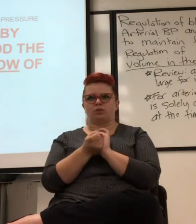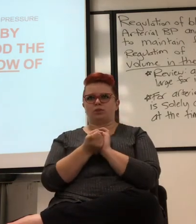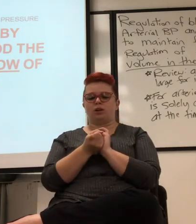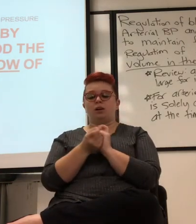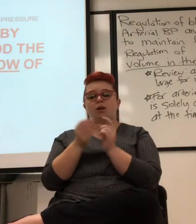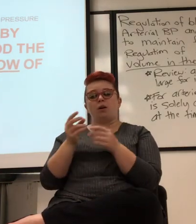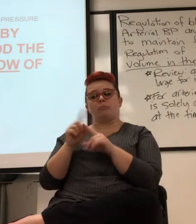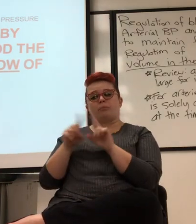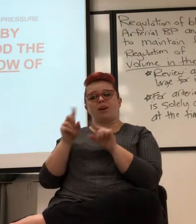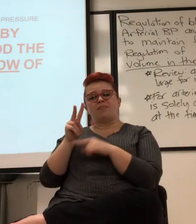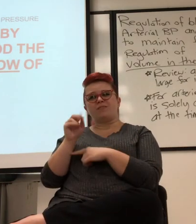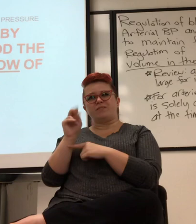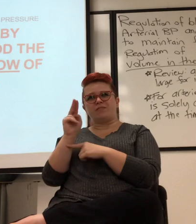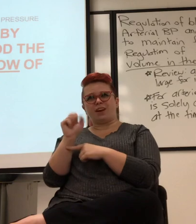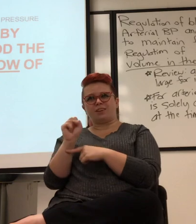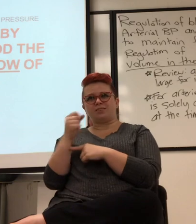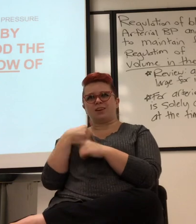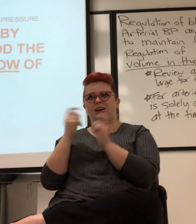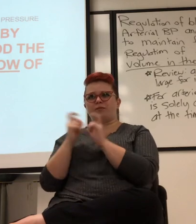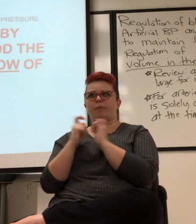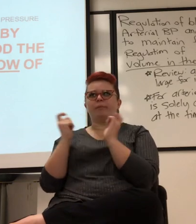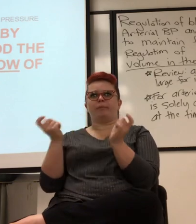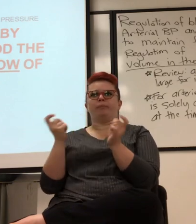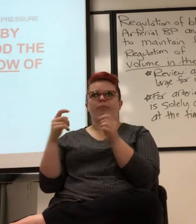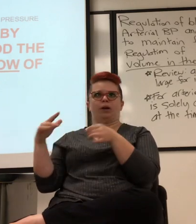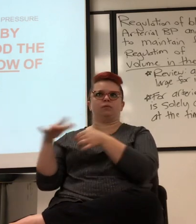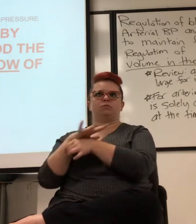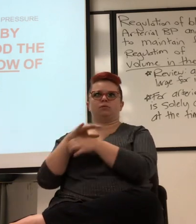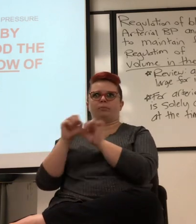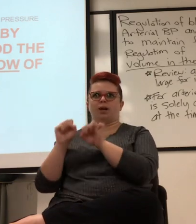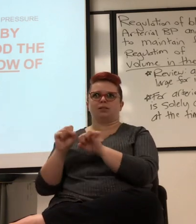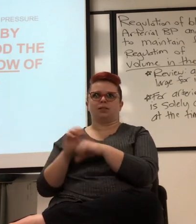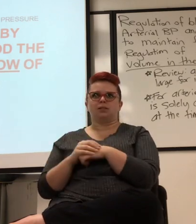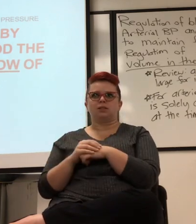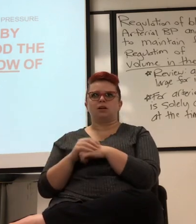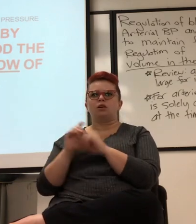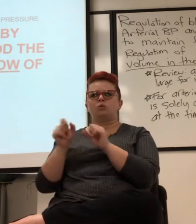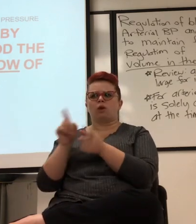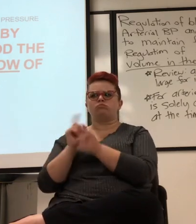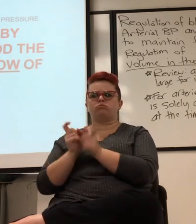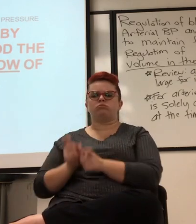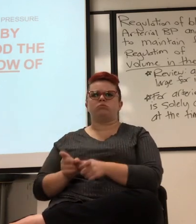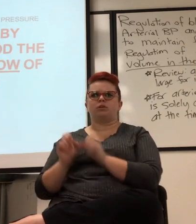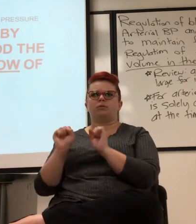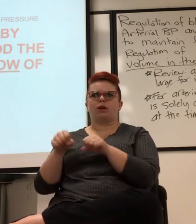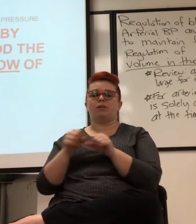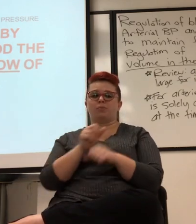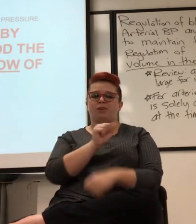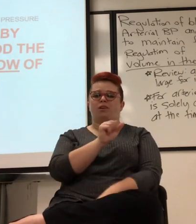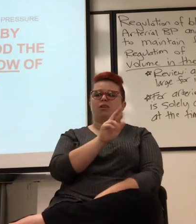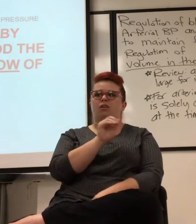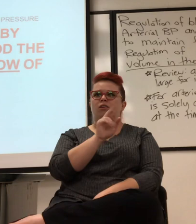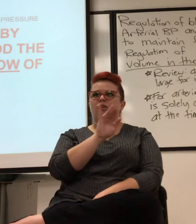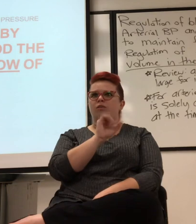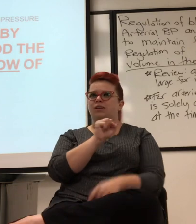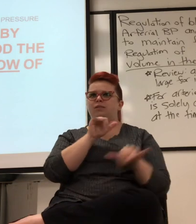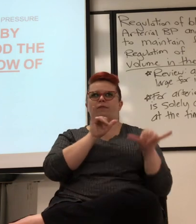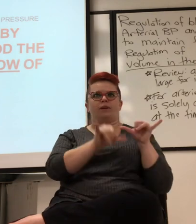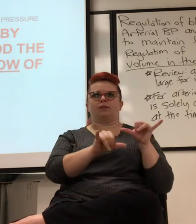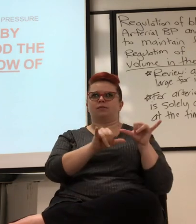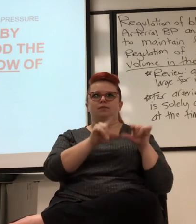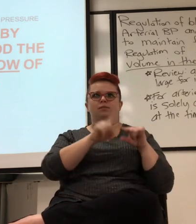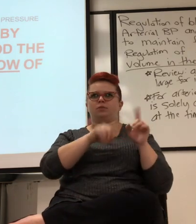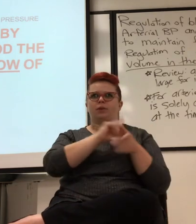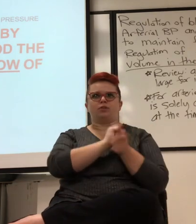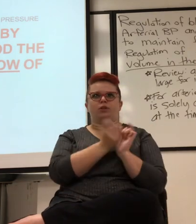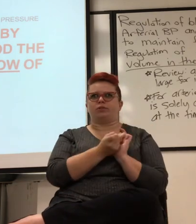for veins, is it? They have a much larger capacitance. You can vary that, but not for arteries, okay? They're always